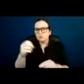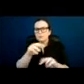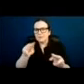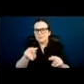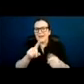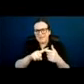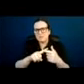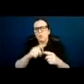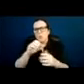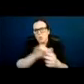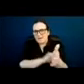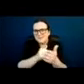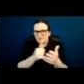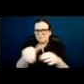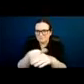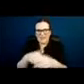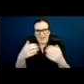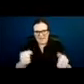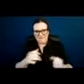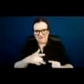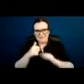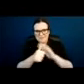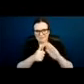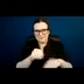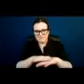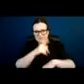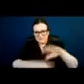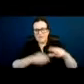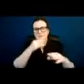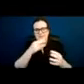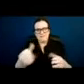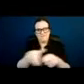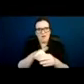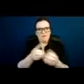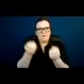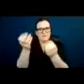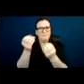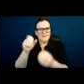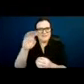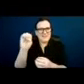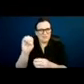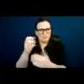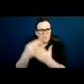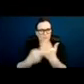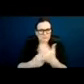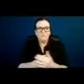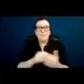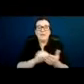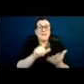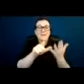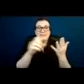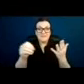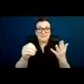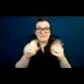of disability had the opportunity to feed into the State Report. Over 70 detailed written submissions were received from organisations